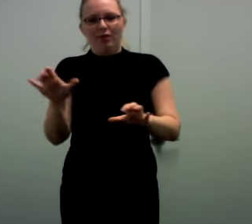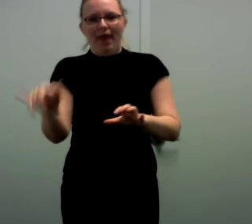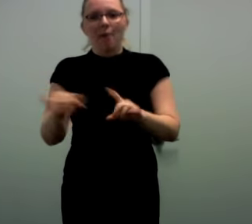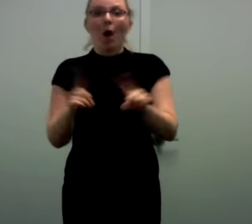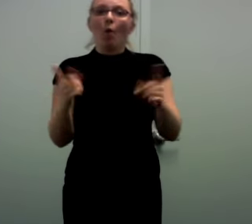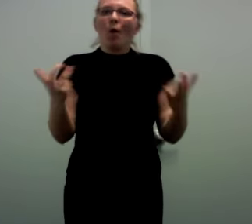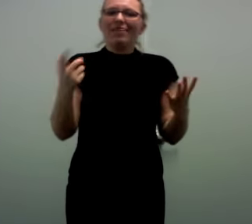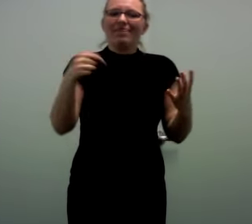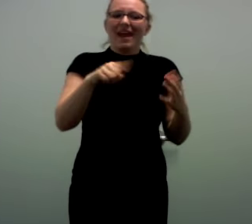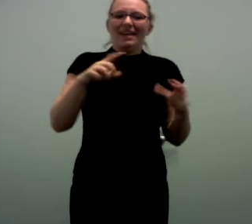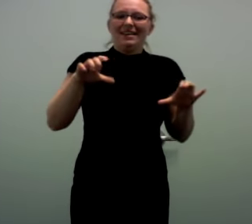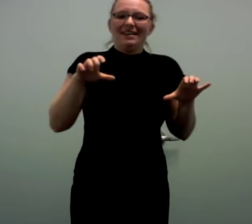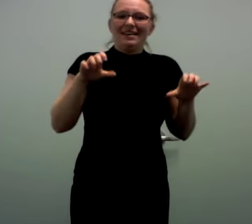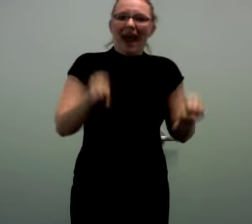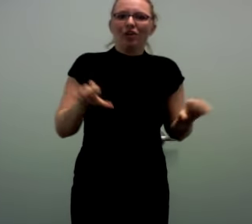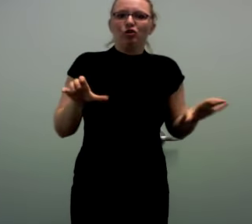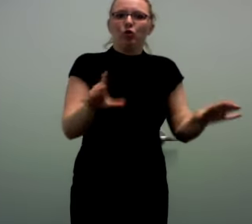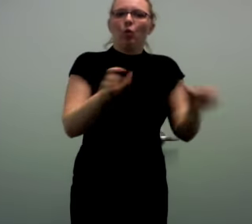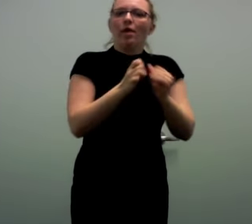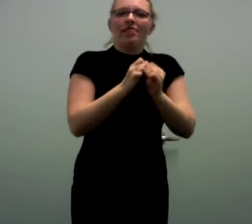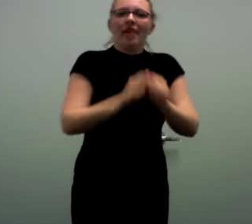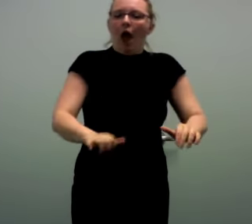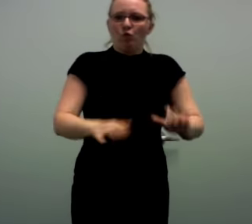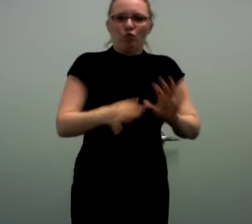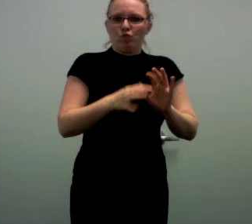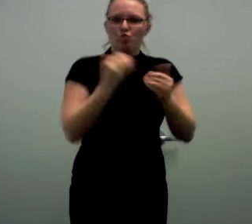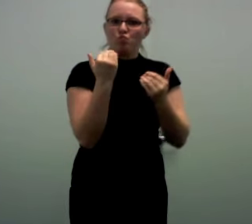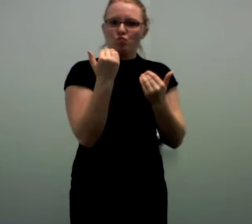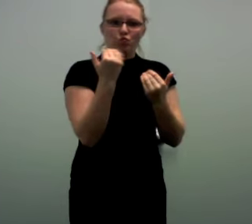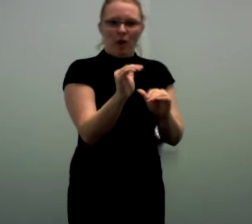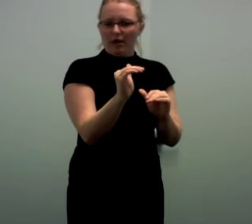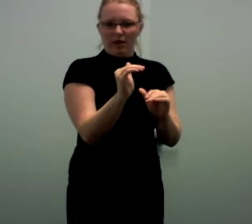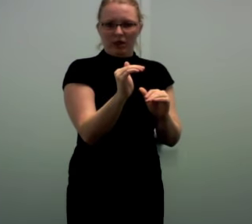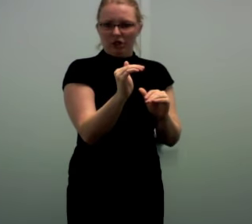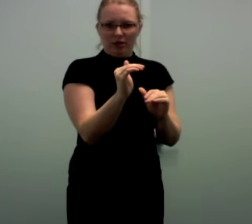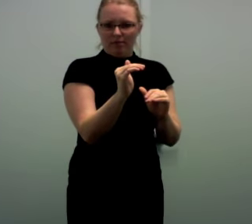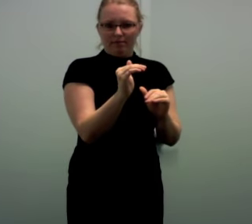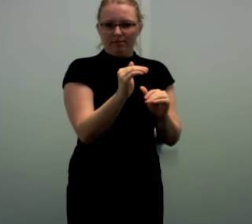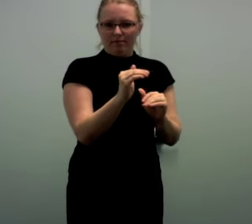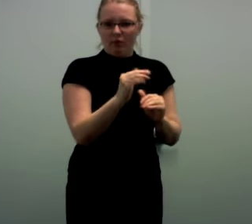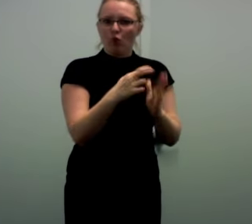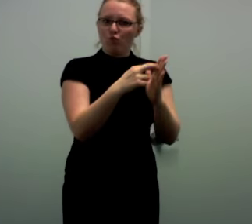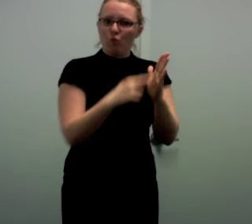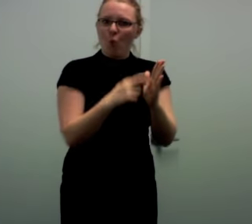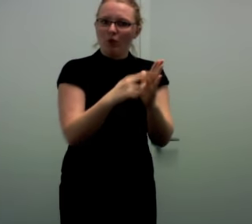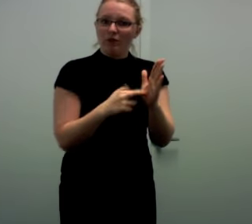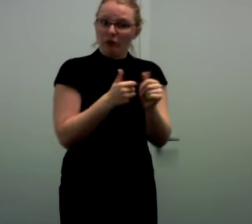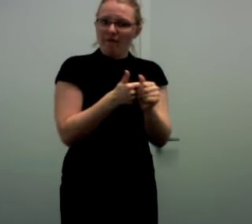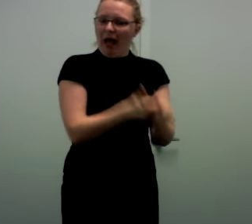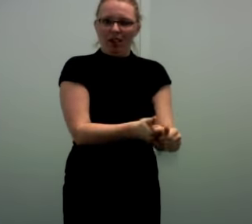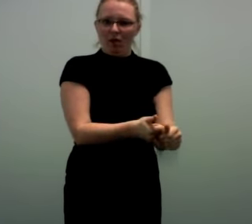there is no regulation and there is no restriction. What you need to do is keep in